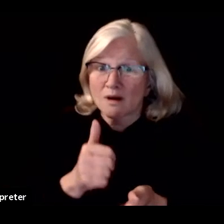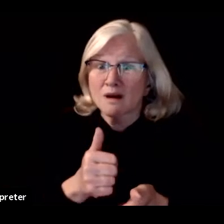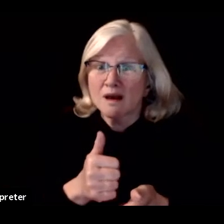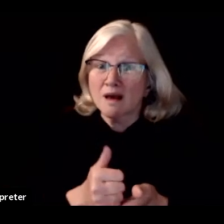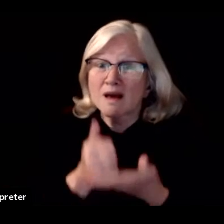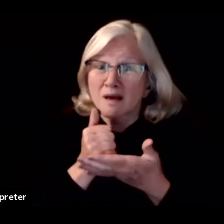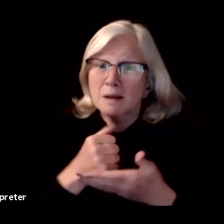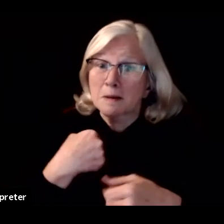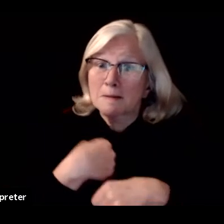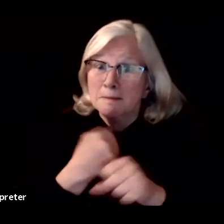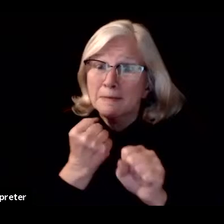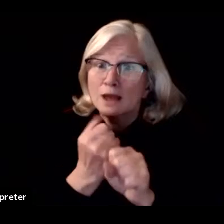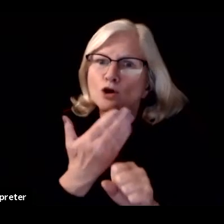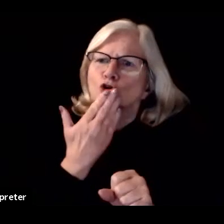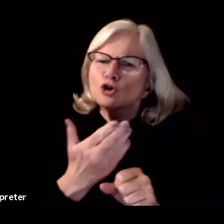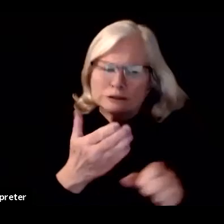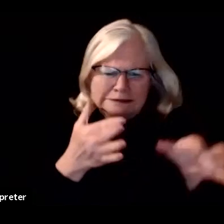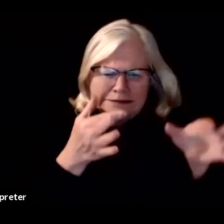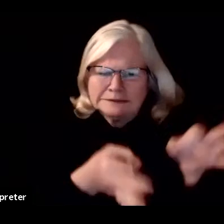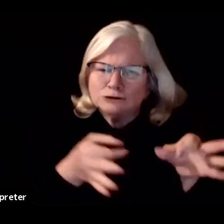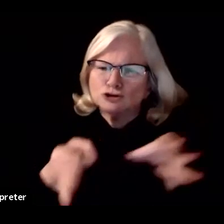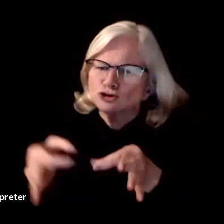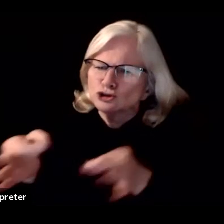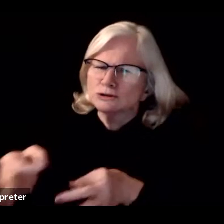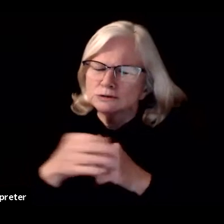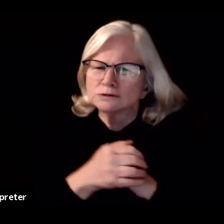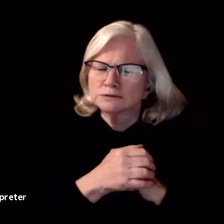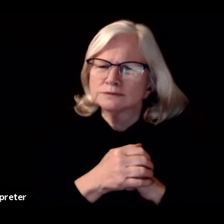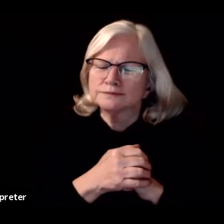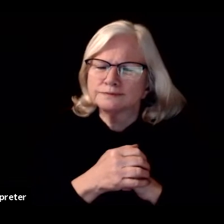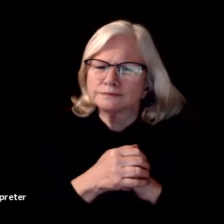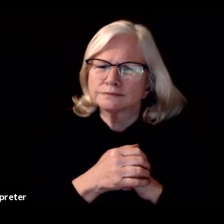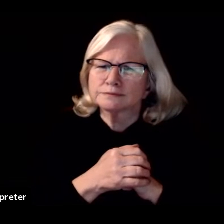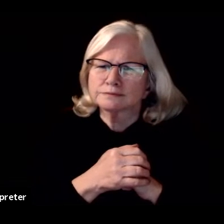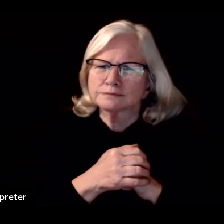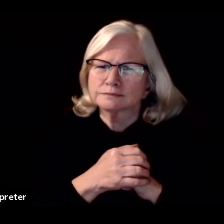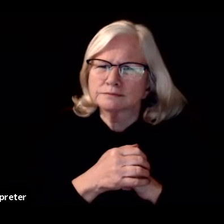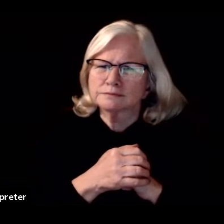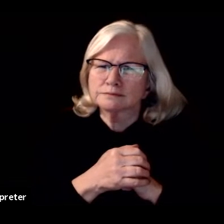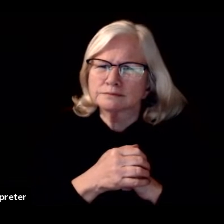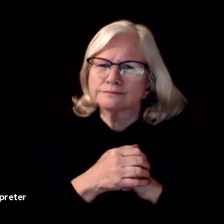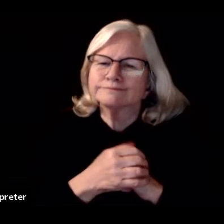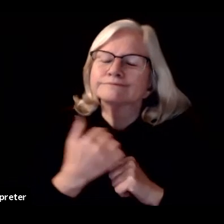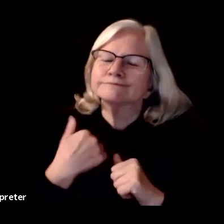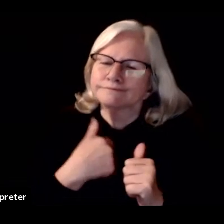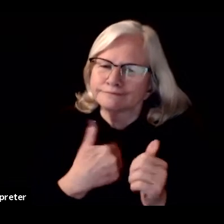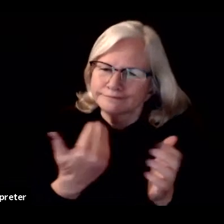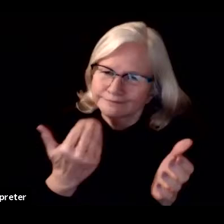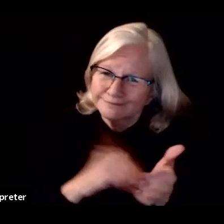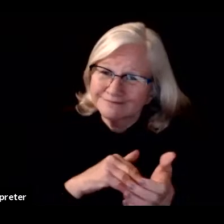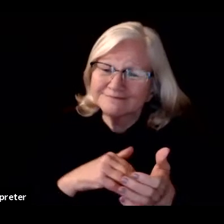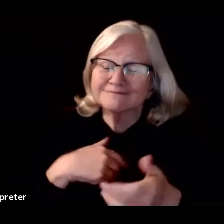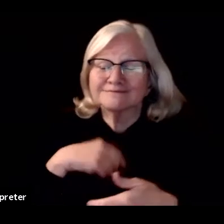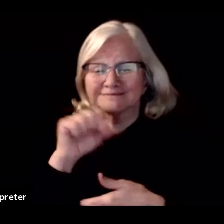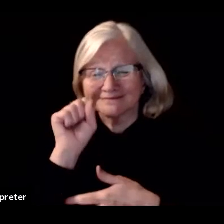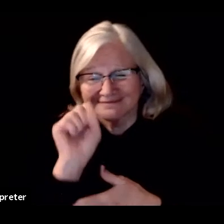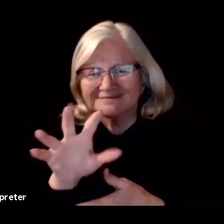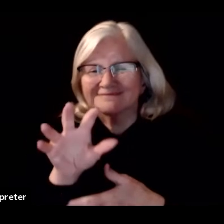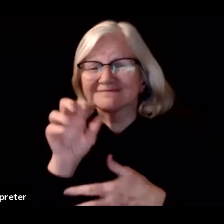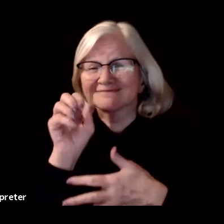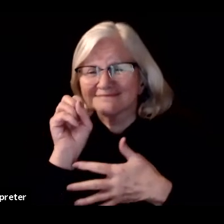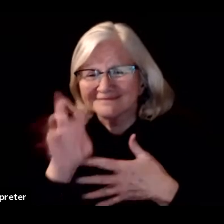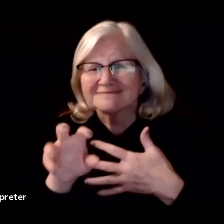need to do. We have said this over and over, but it just continues to be so true. There is so much we can do